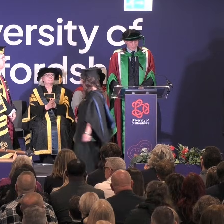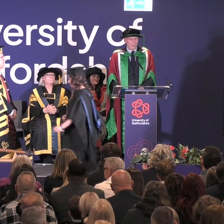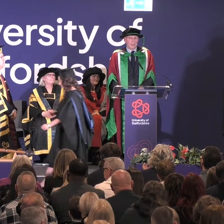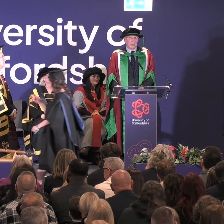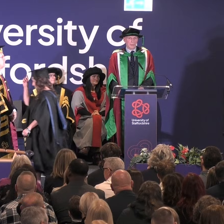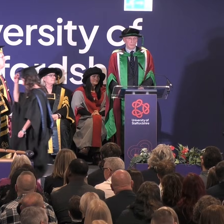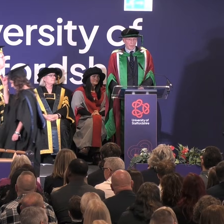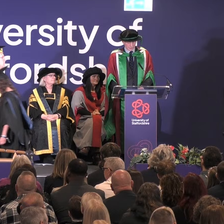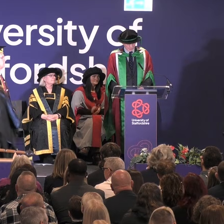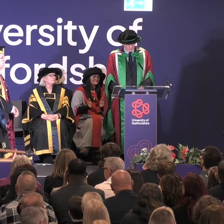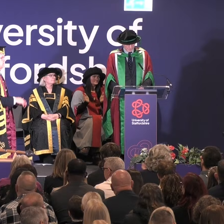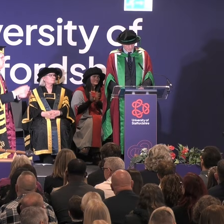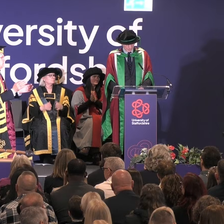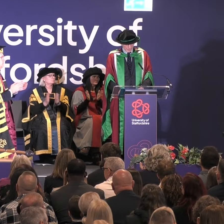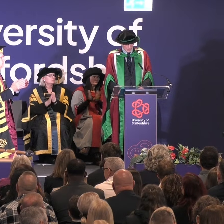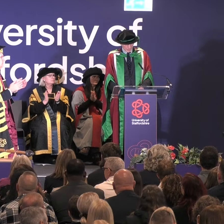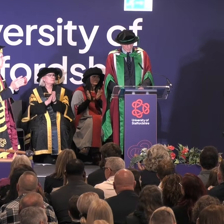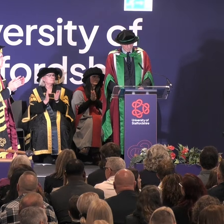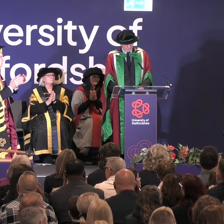Sam Cartwright.